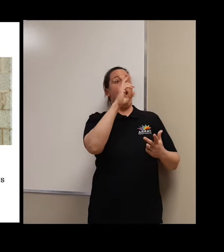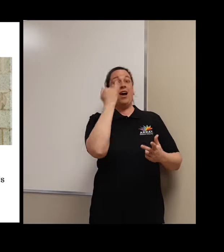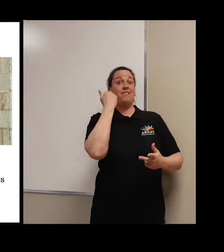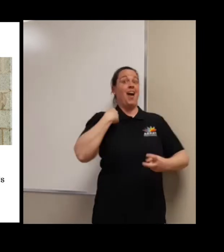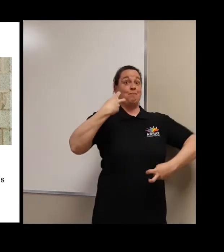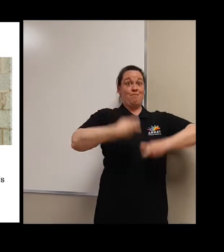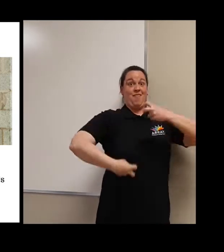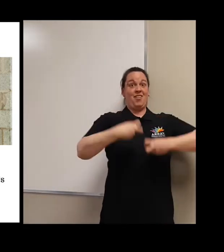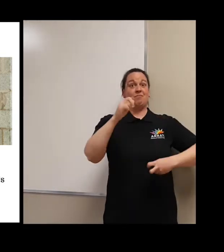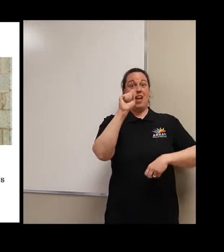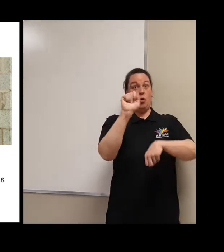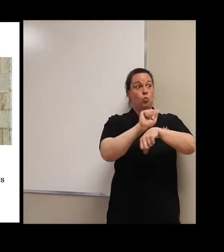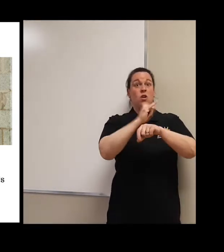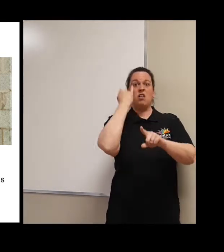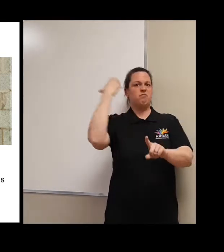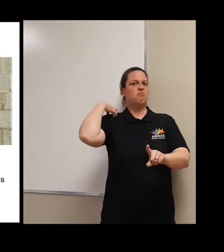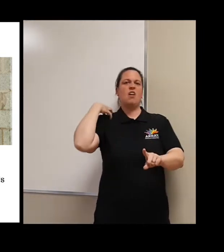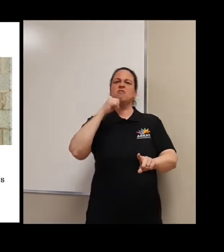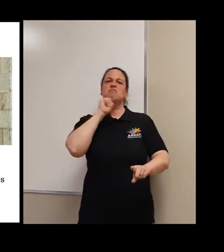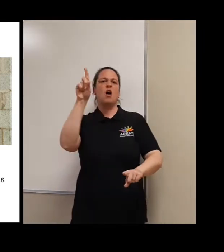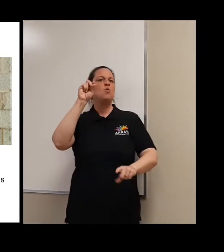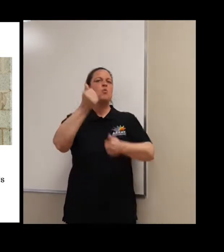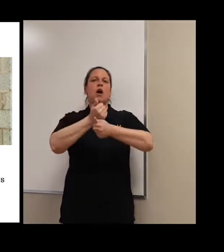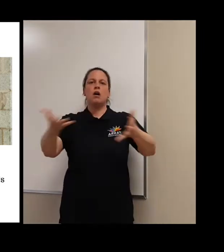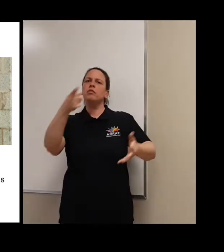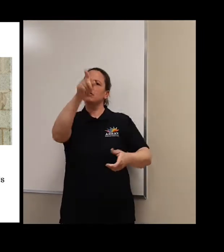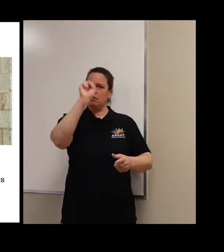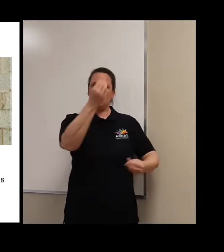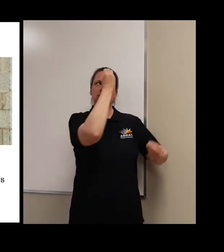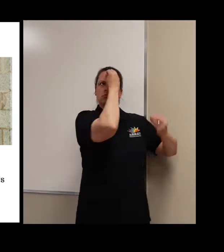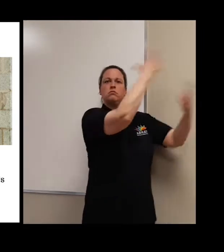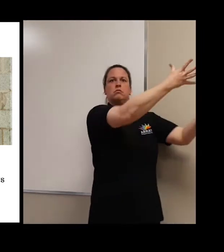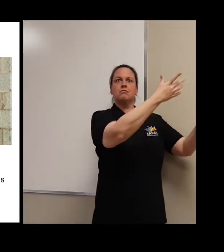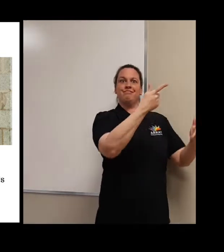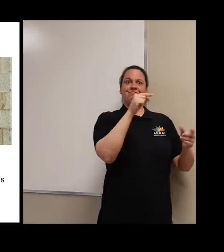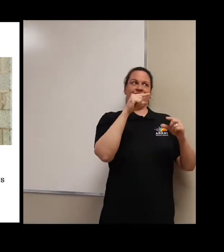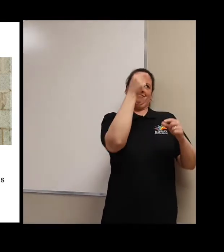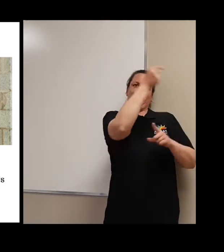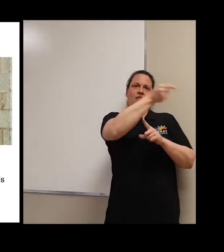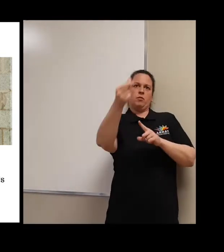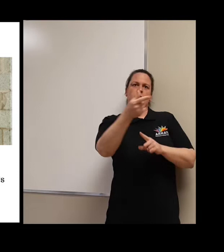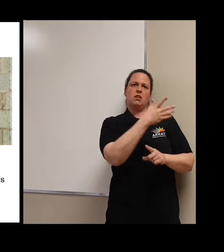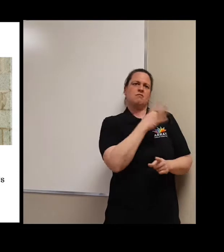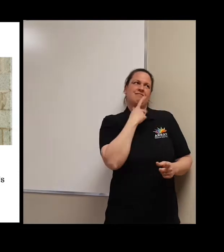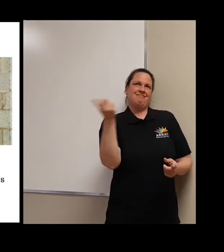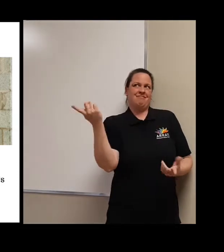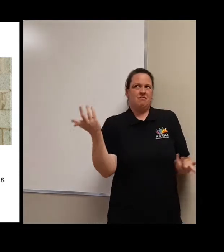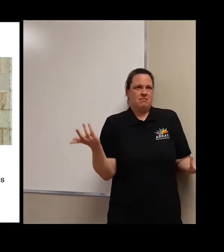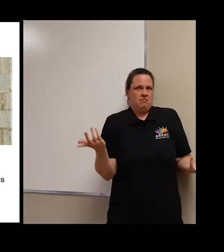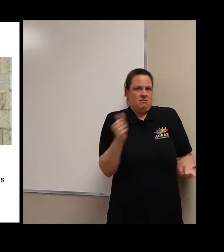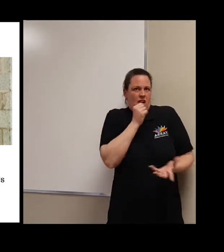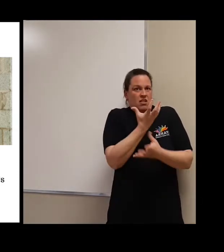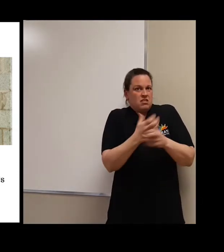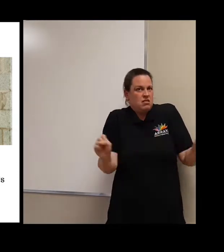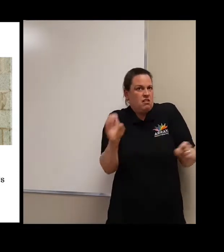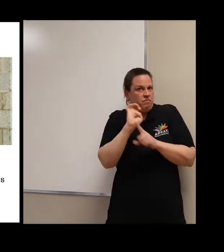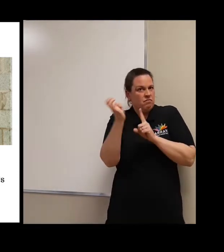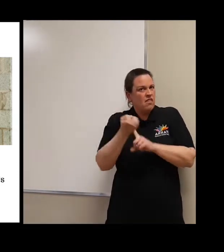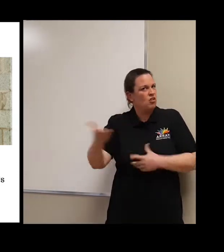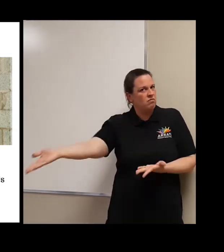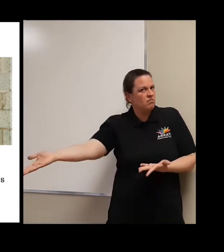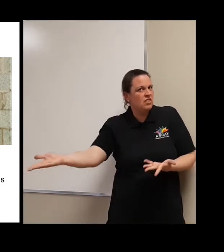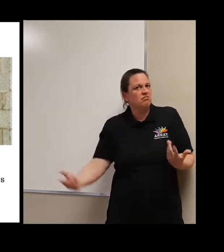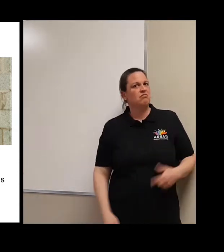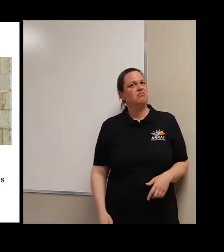questions honestly about what is happening in your workplace, especially if there has been a health and safety problem that your employer has